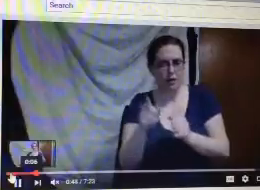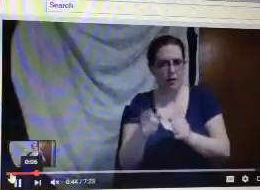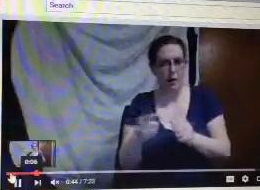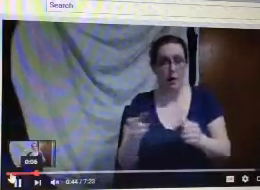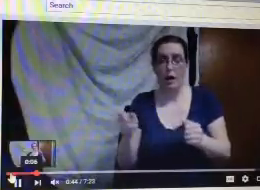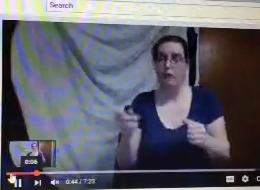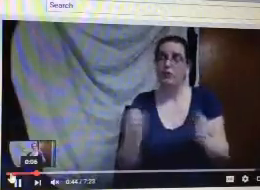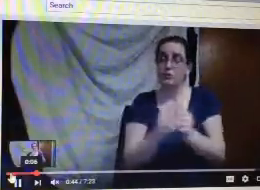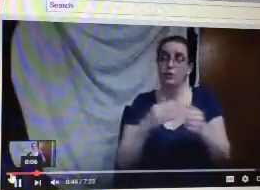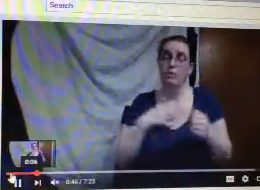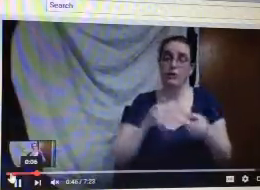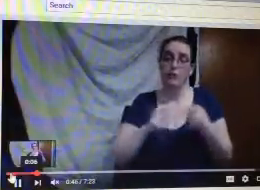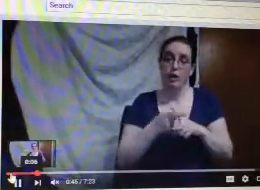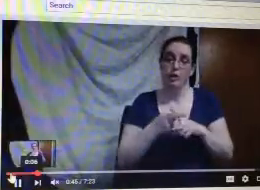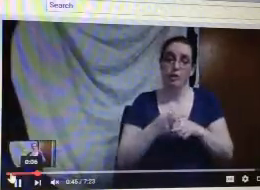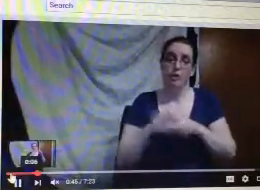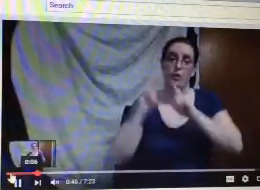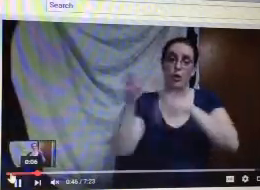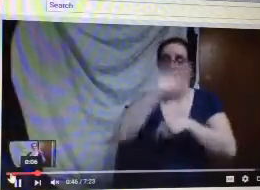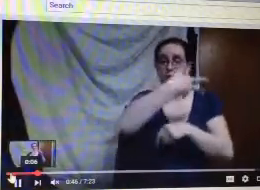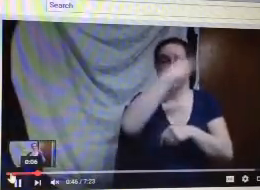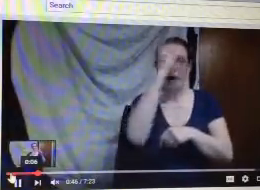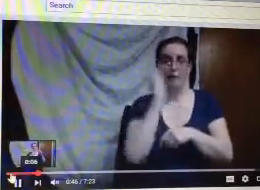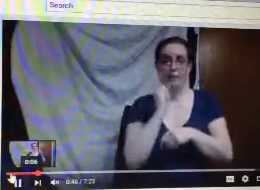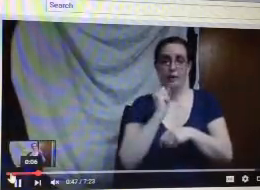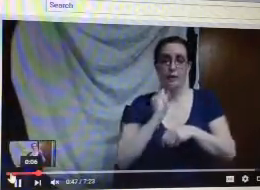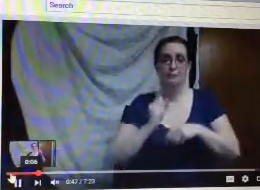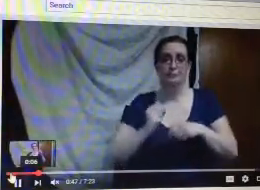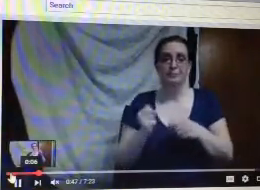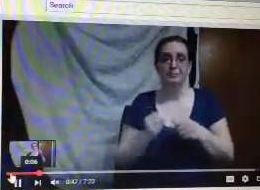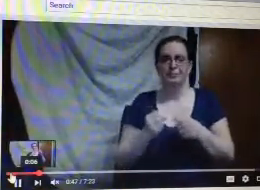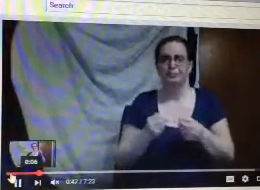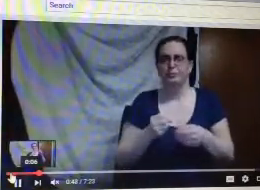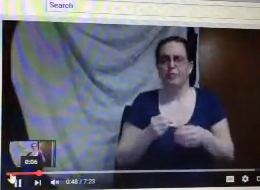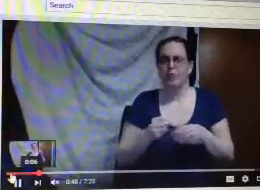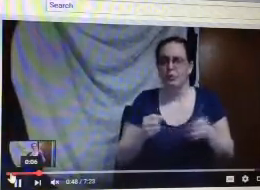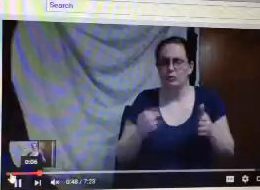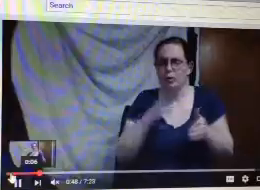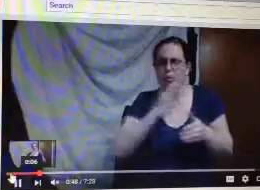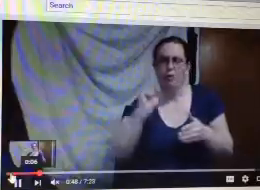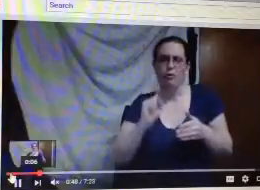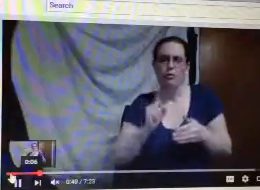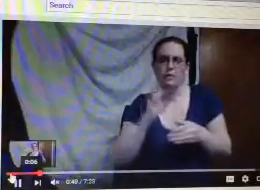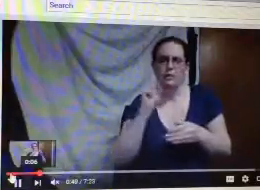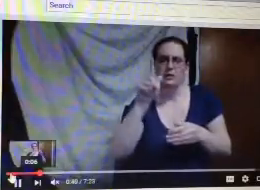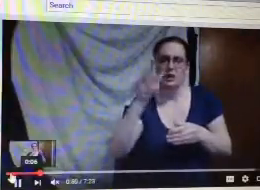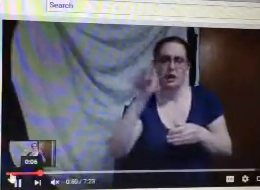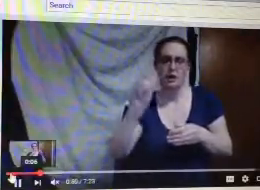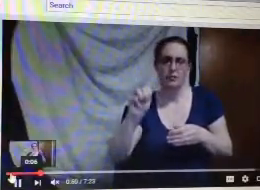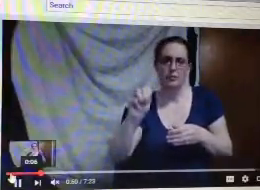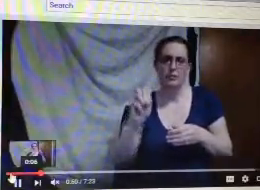When I went to Africa, I want to share with you, with my friend that we went to Africa.